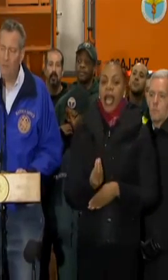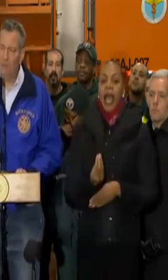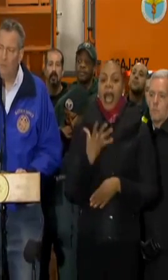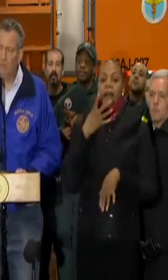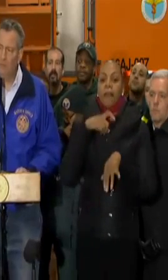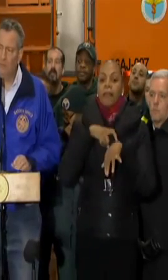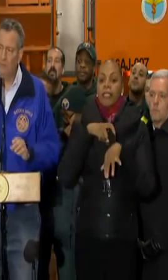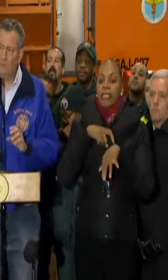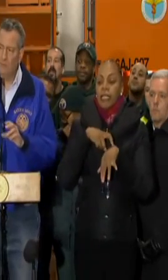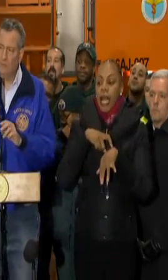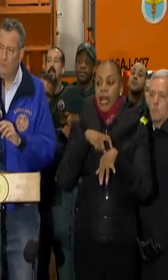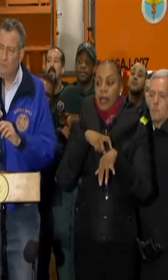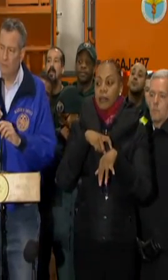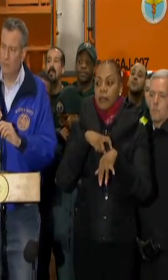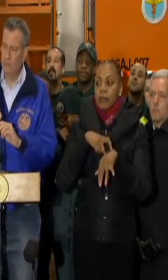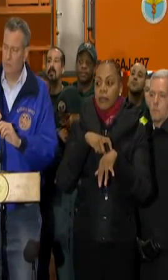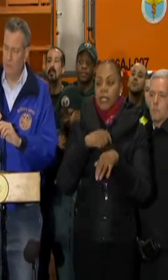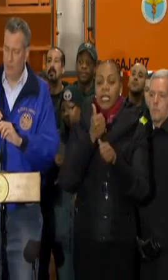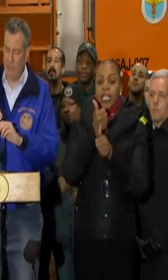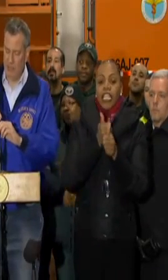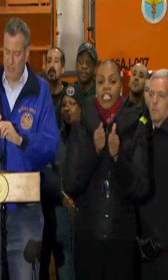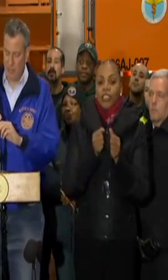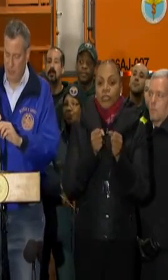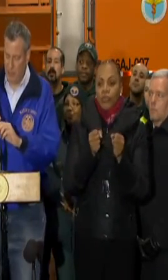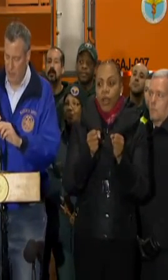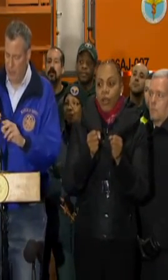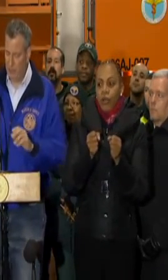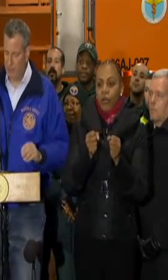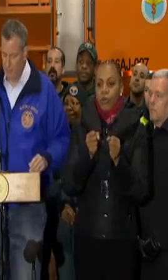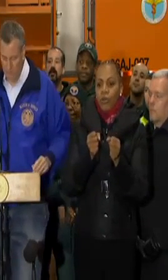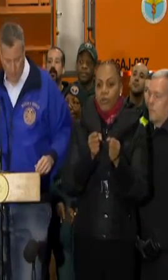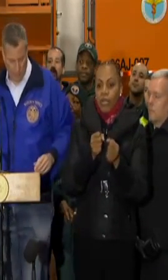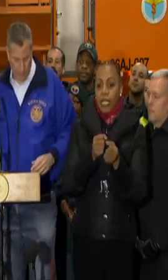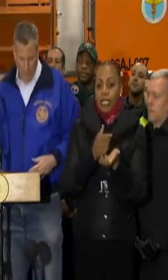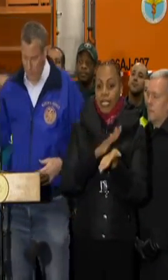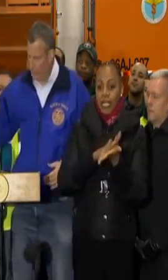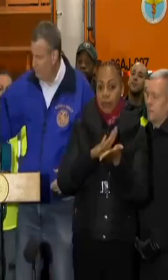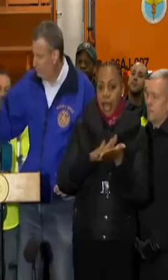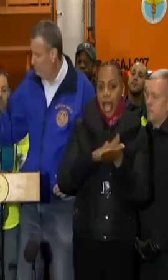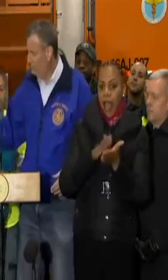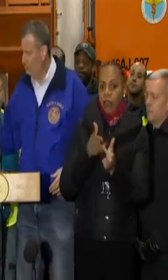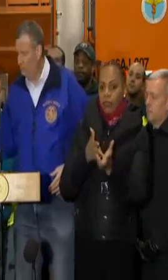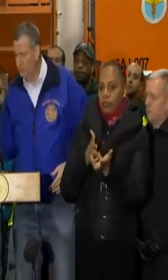Louder? Can you tell us how many times each road gets Let me let the plowed? expert handle that.